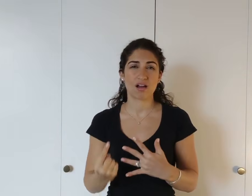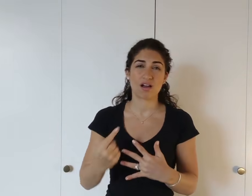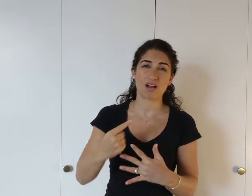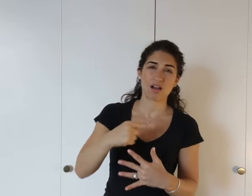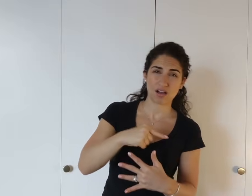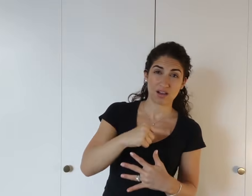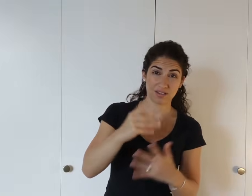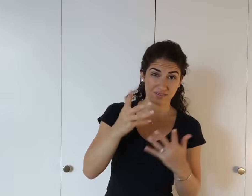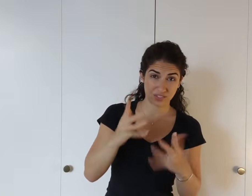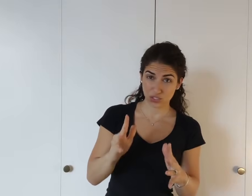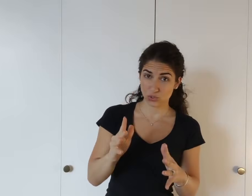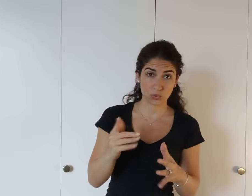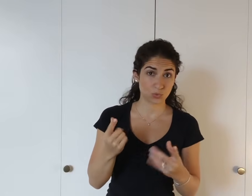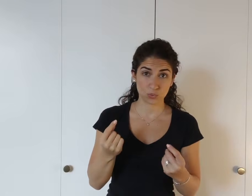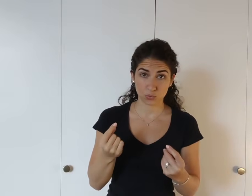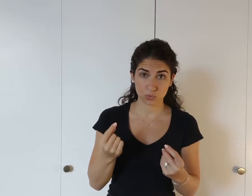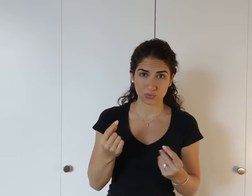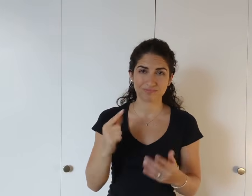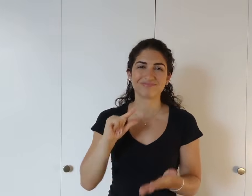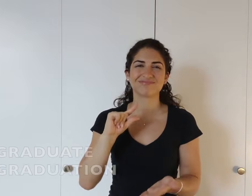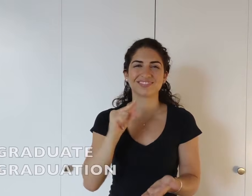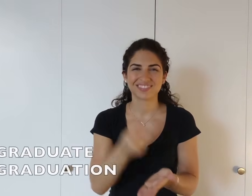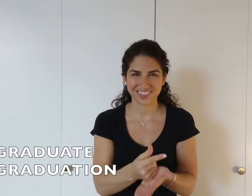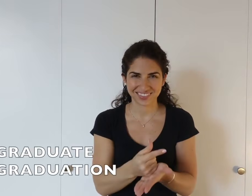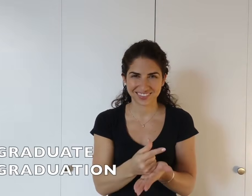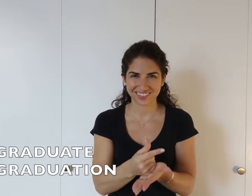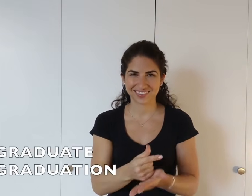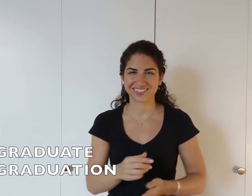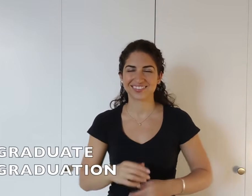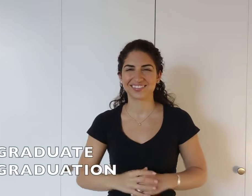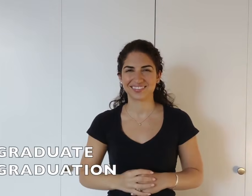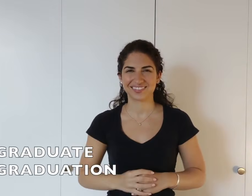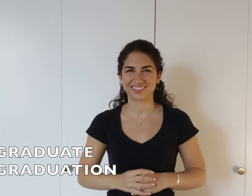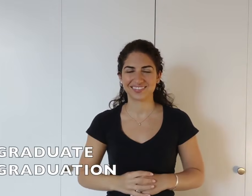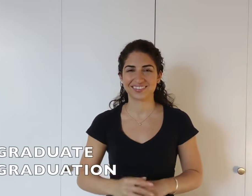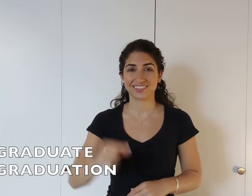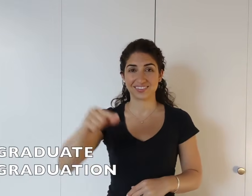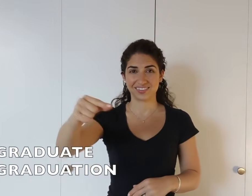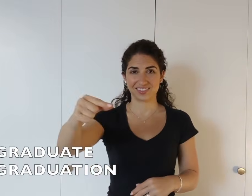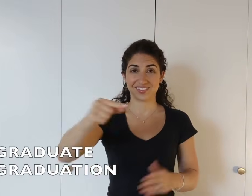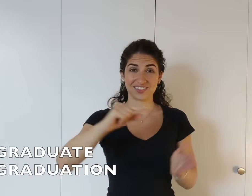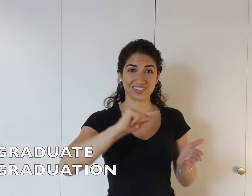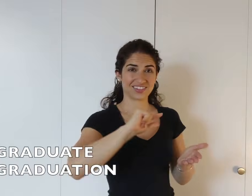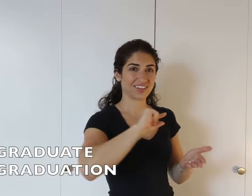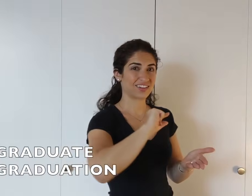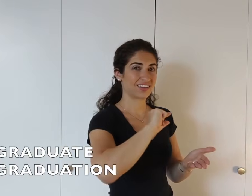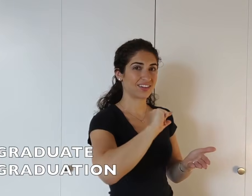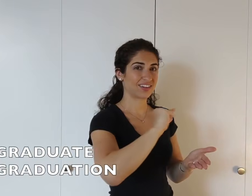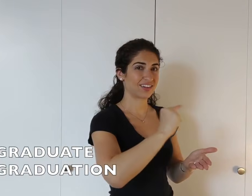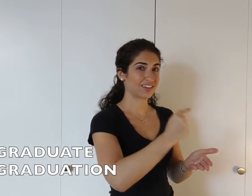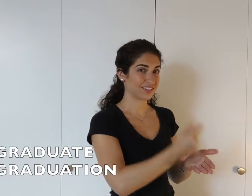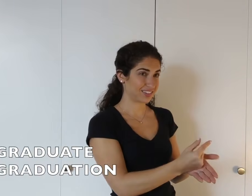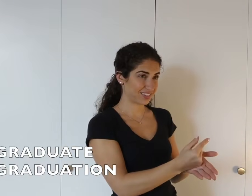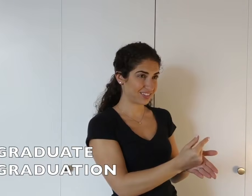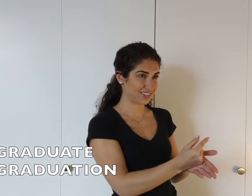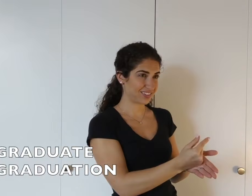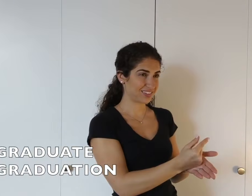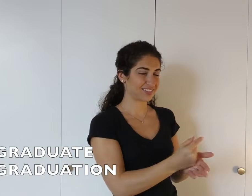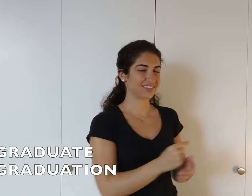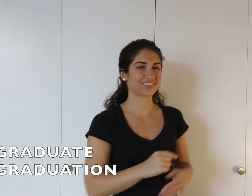If you go through the years and finish, what do? Graduate. It's a G hand shape, arcs onto the opposite